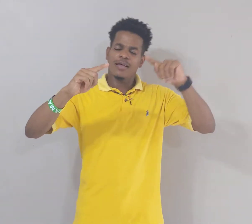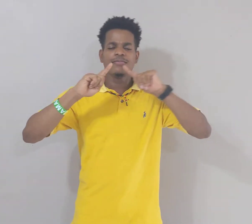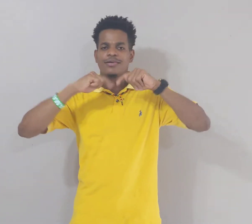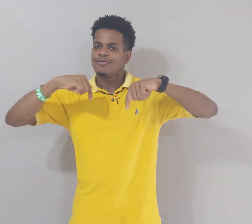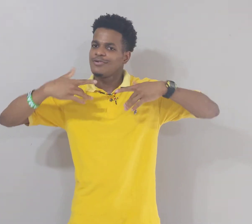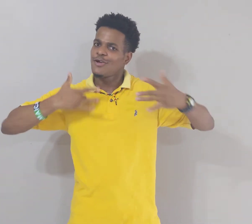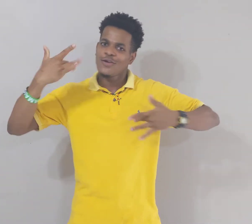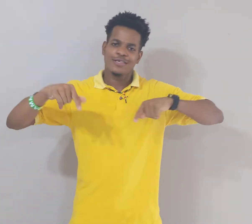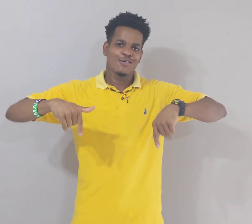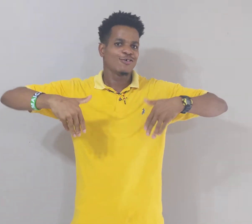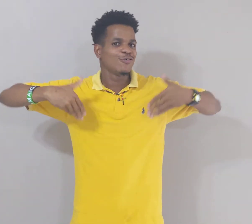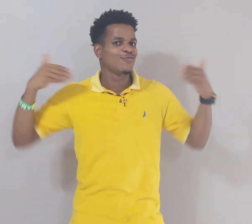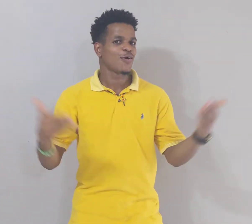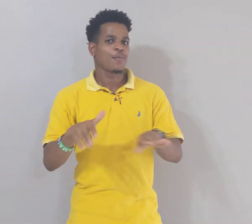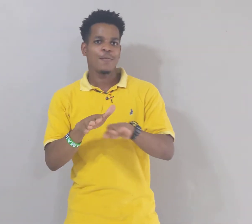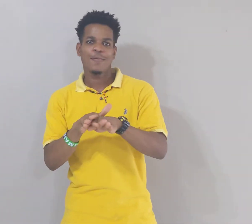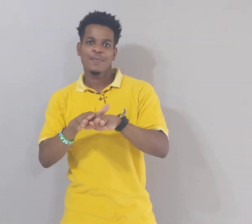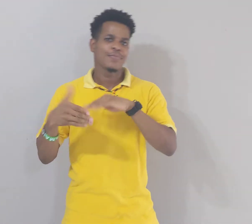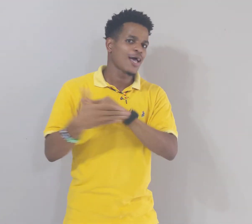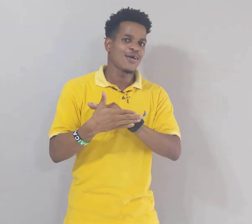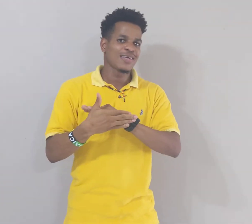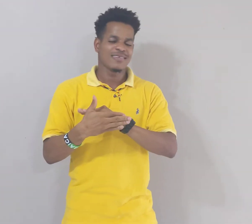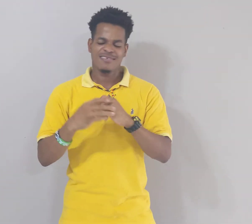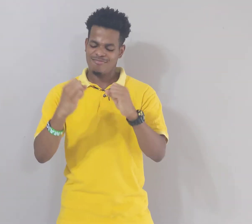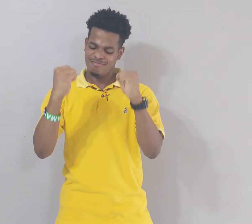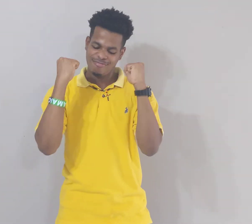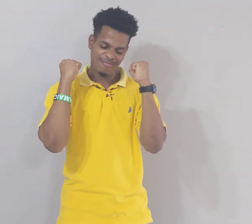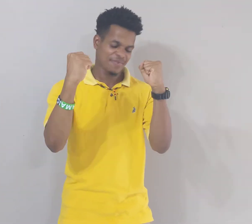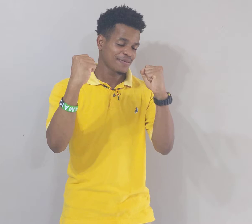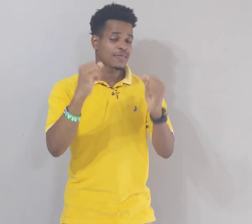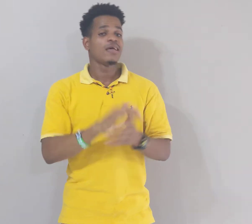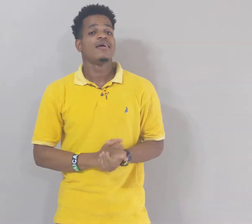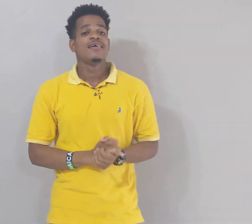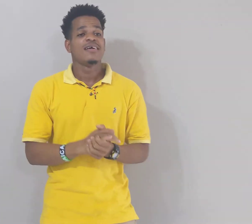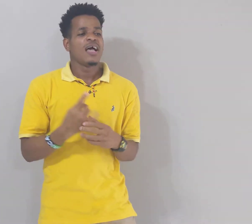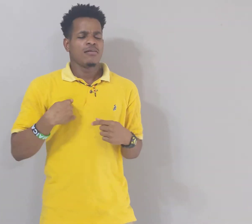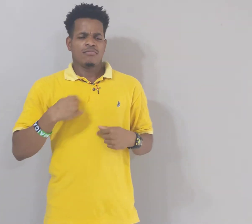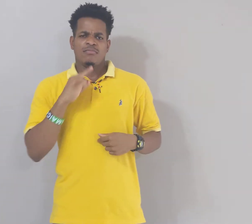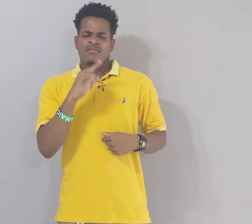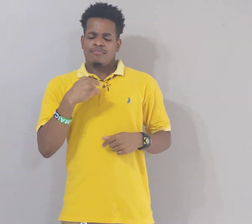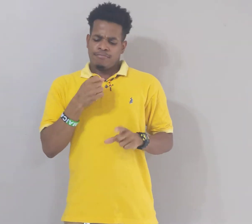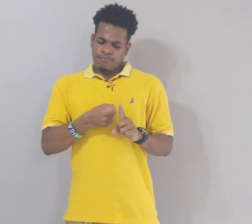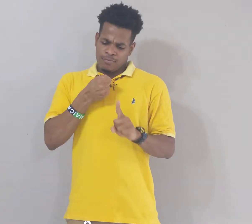Hello, hello. Excited to be here from Jamaica.